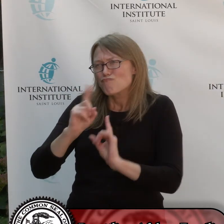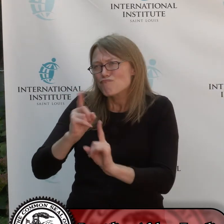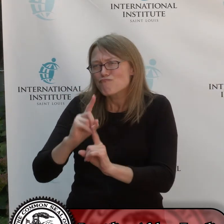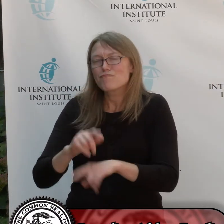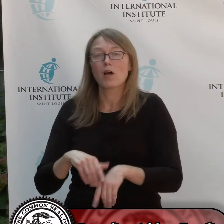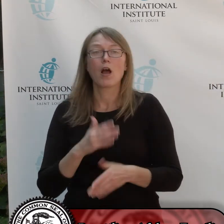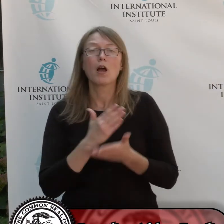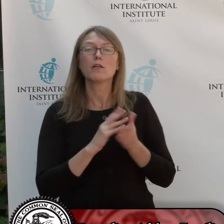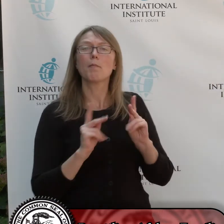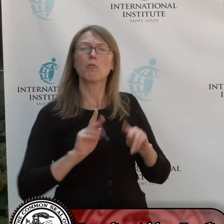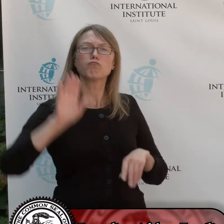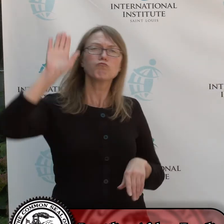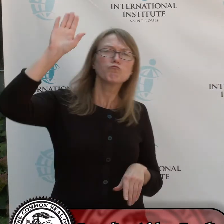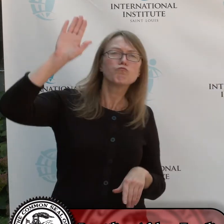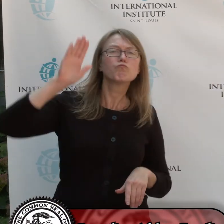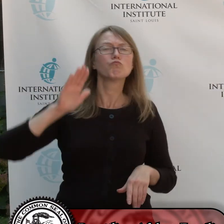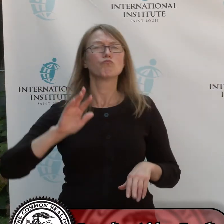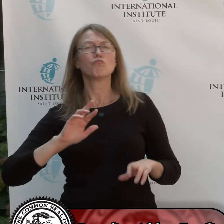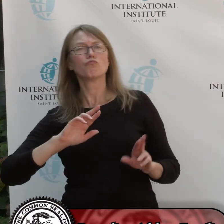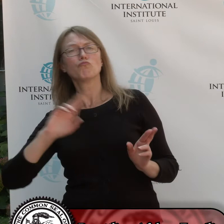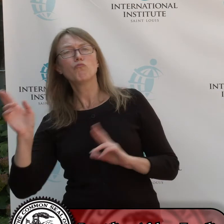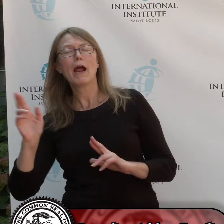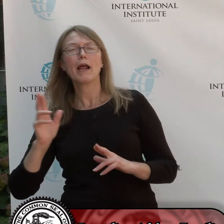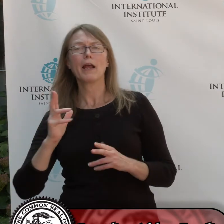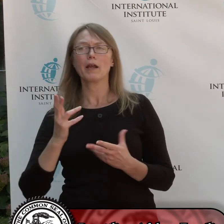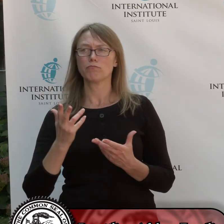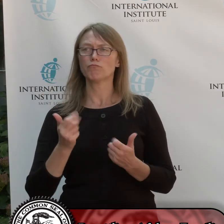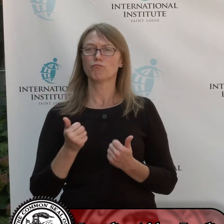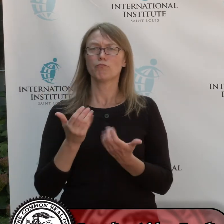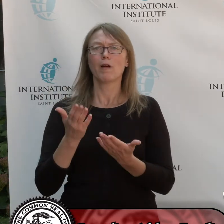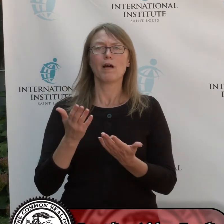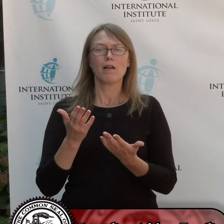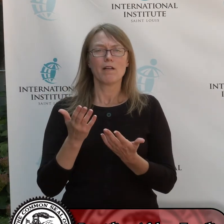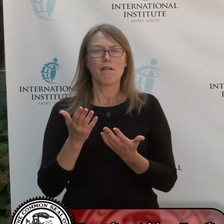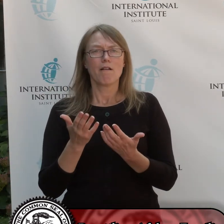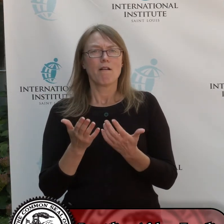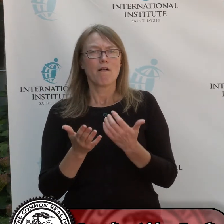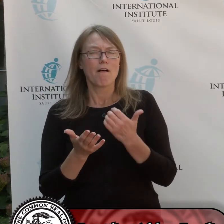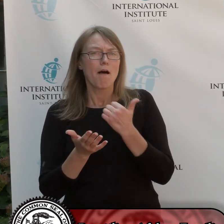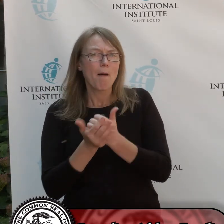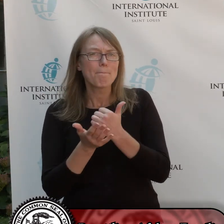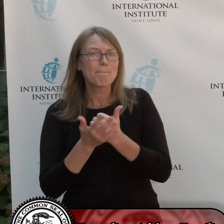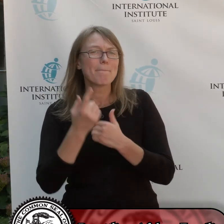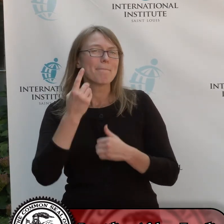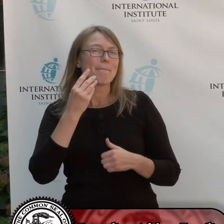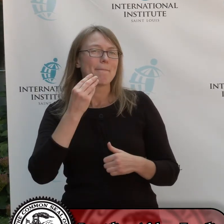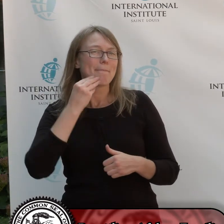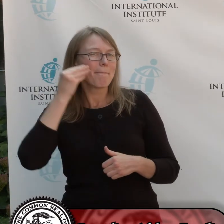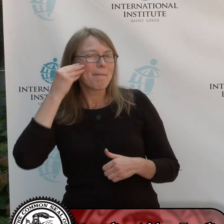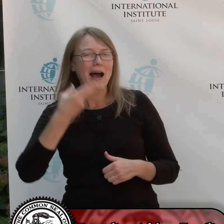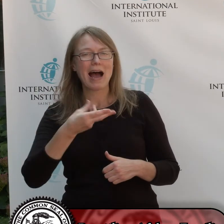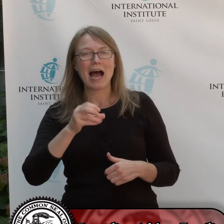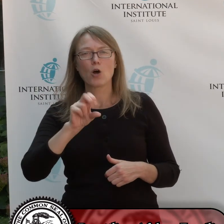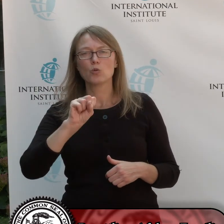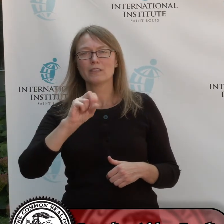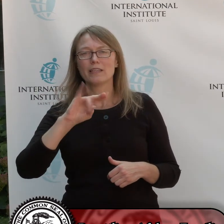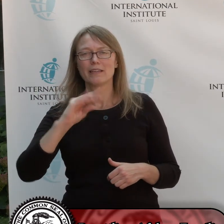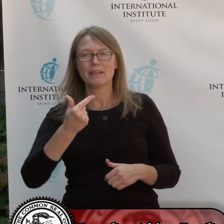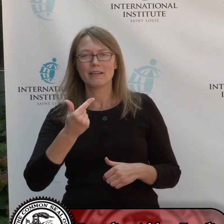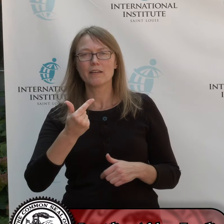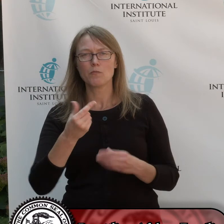the housing solution, we're ready to be a part of the job solution. And as I outlined in my